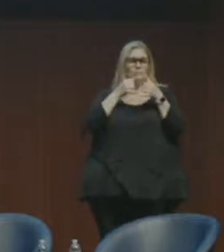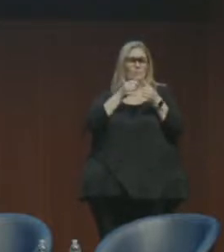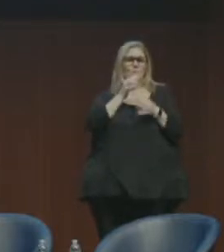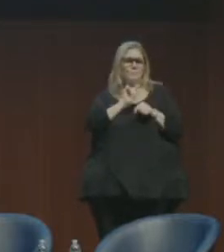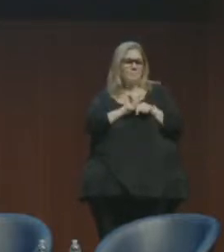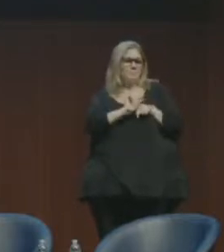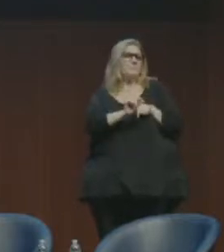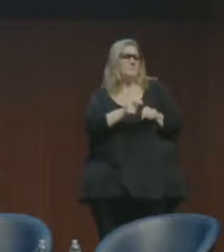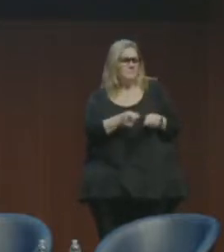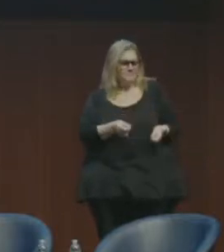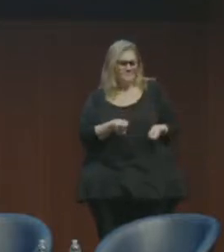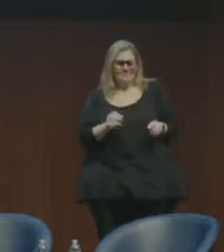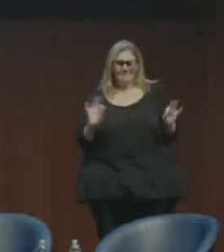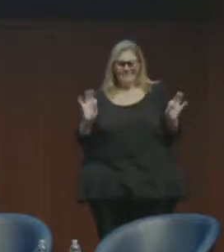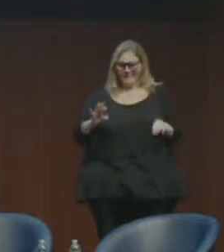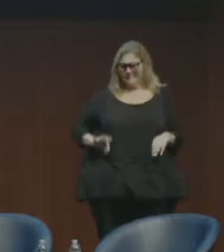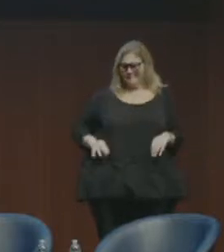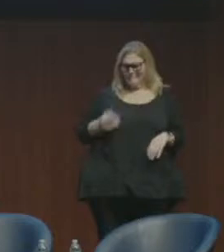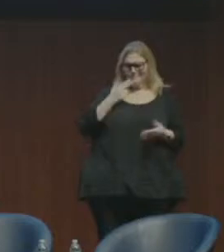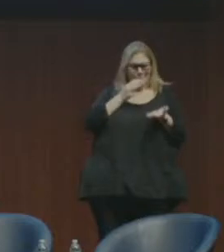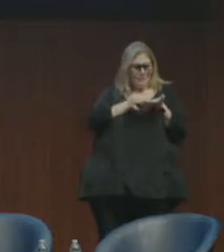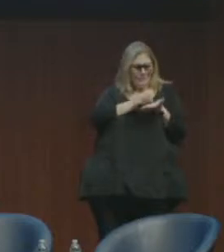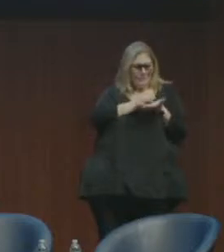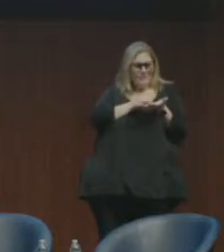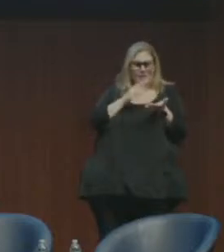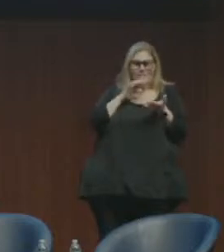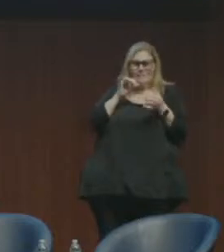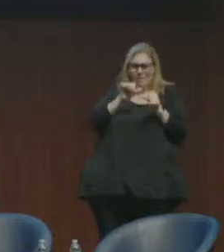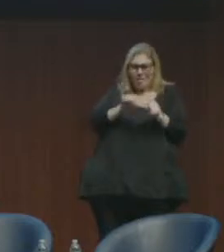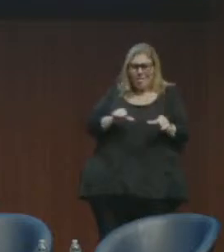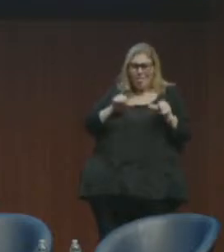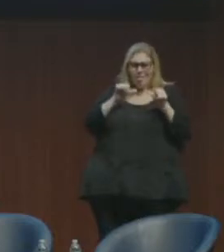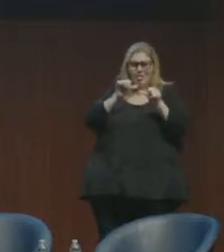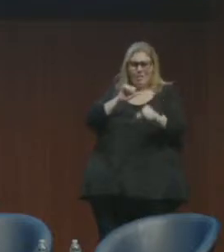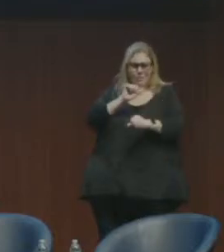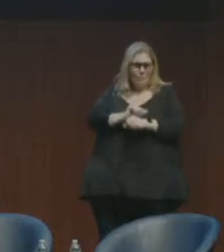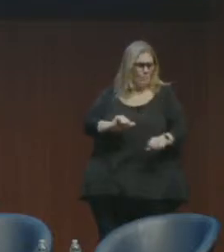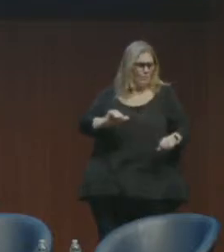pittance, pocket change for a 3rd grader at Trinity.